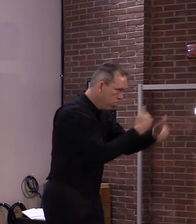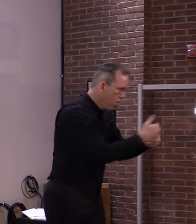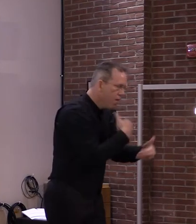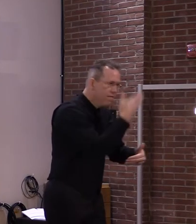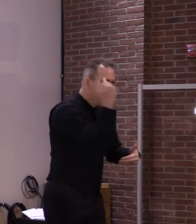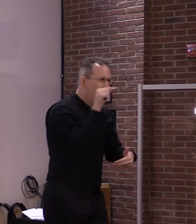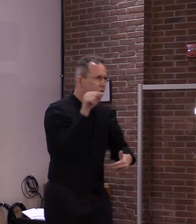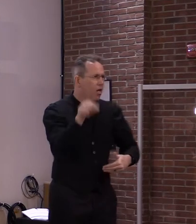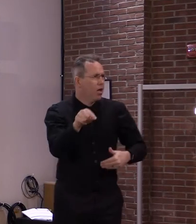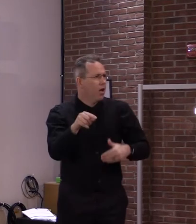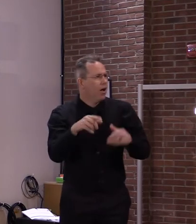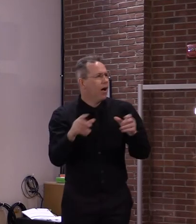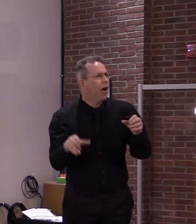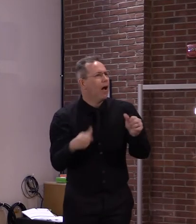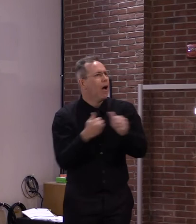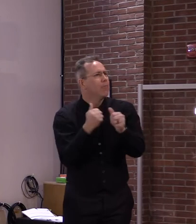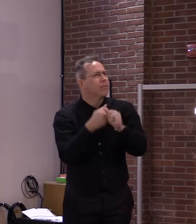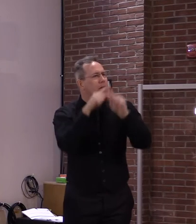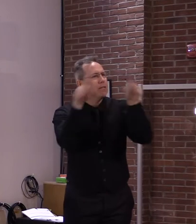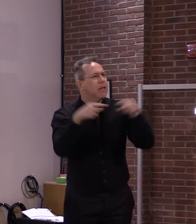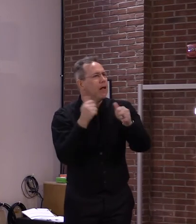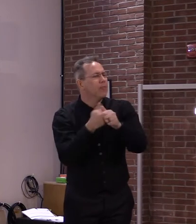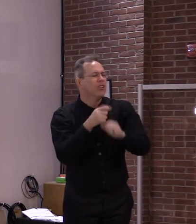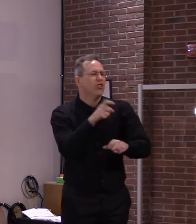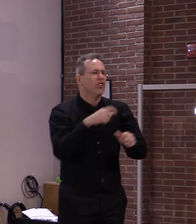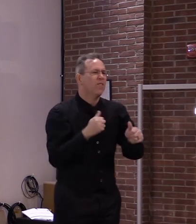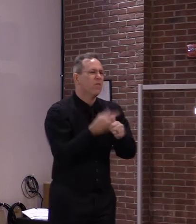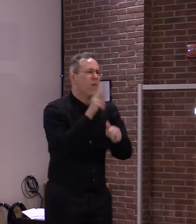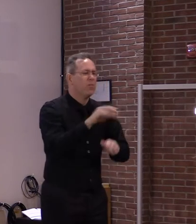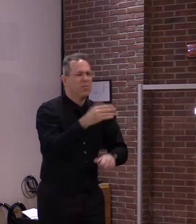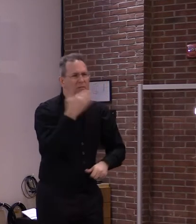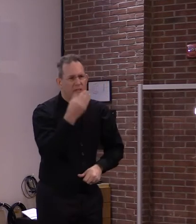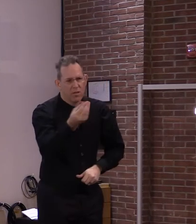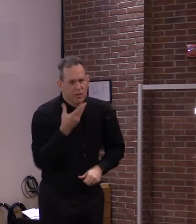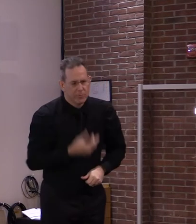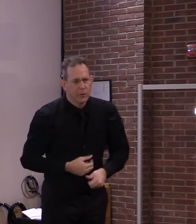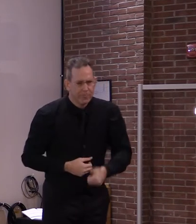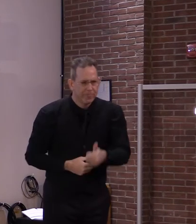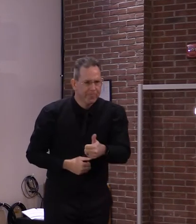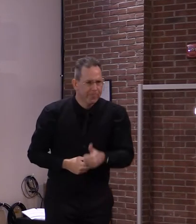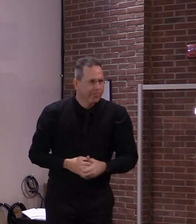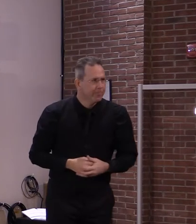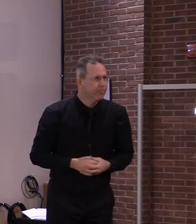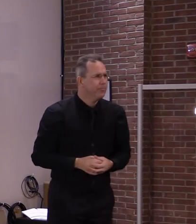get back to you great thank you very much thanks for the time